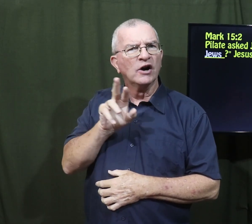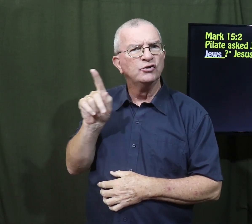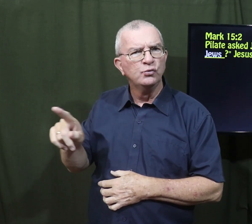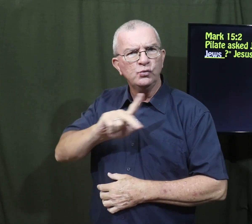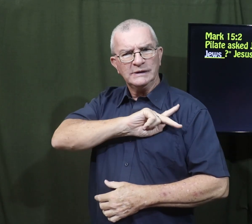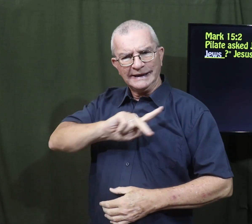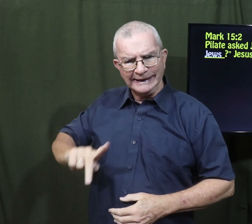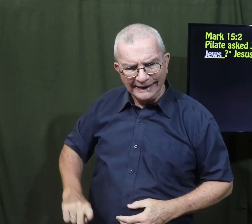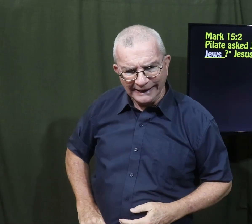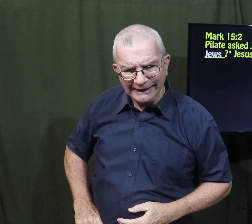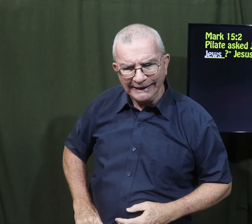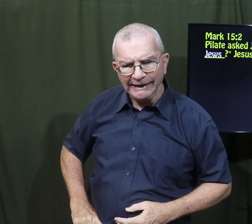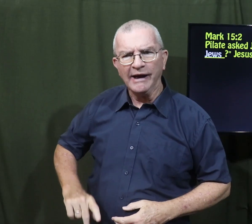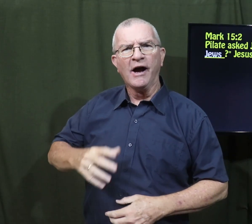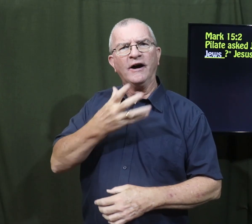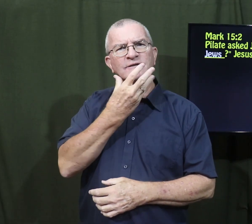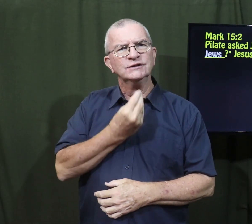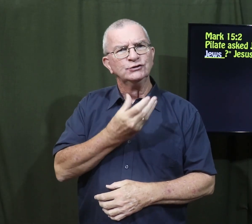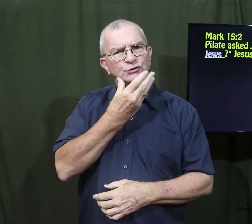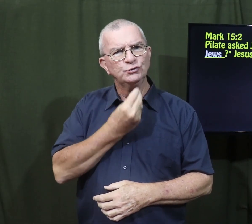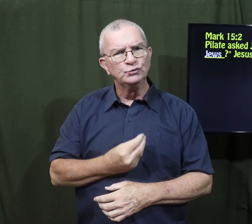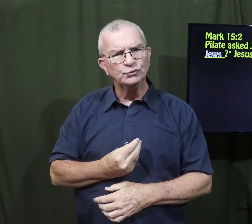"Are you the king of the Jews?"